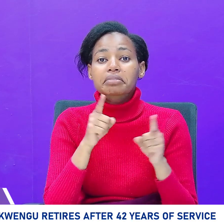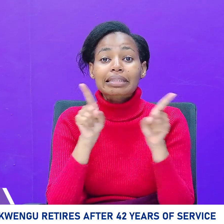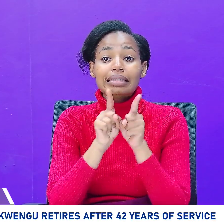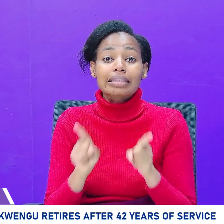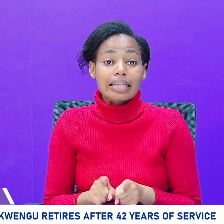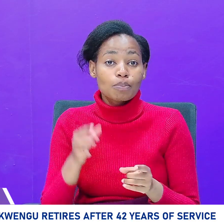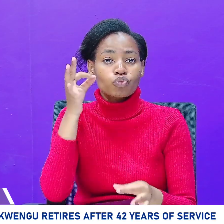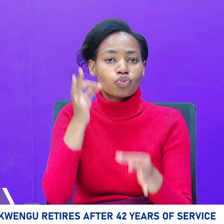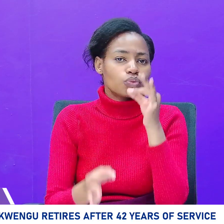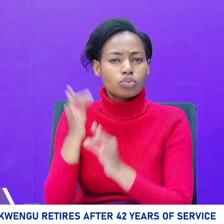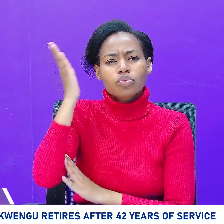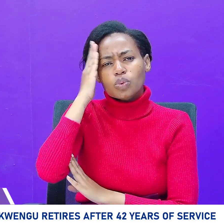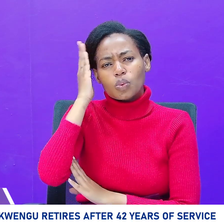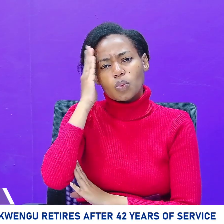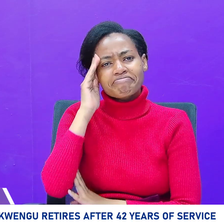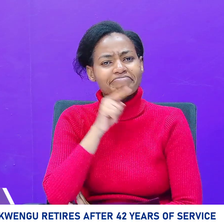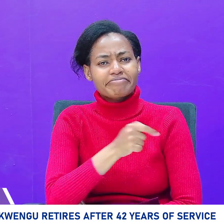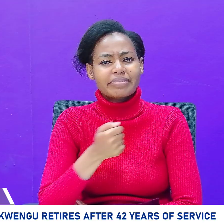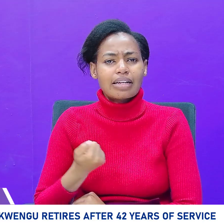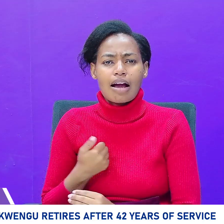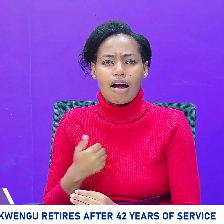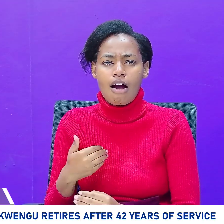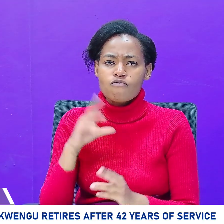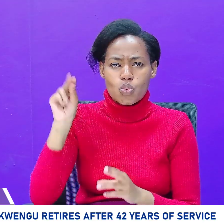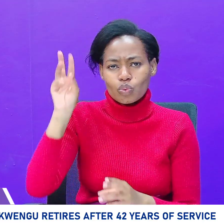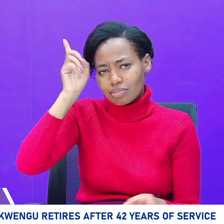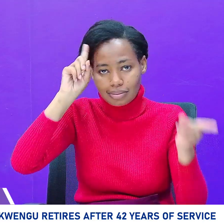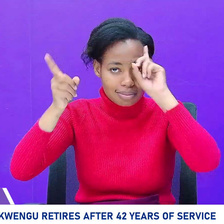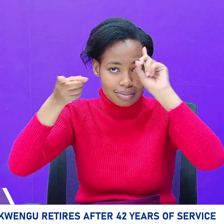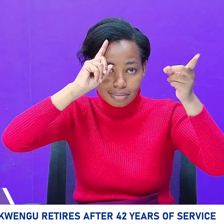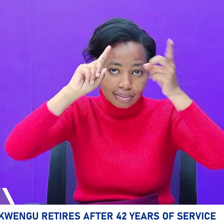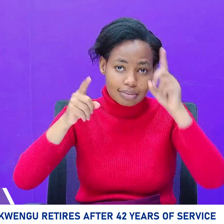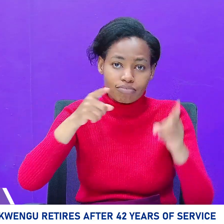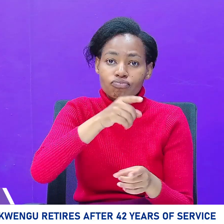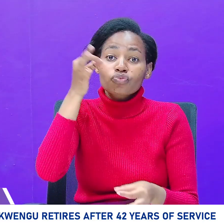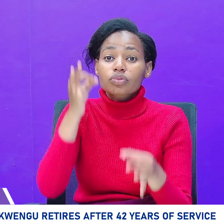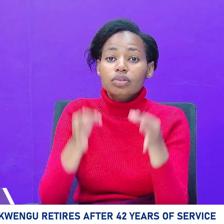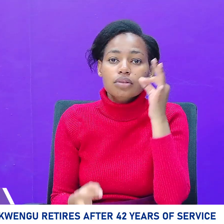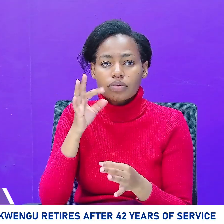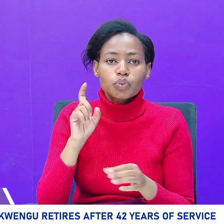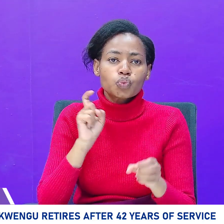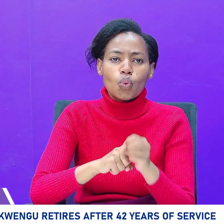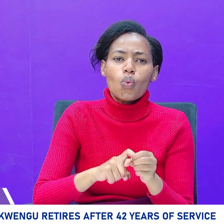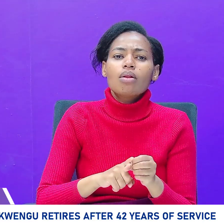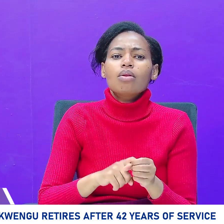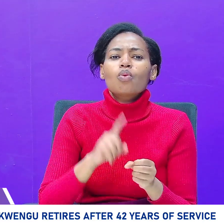4 decades in the judiciary. Known for her no-nonsense approach, Justice Okwengu joined the